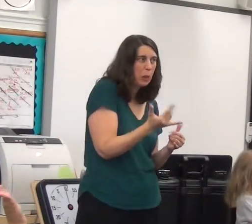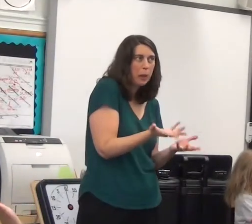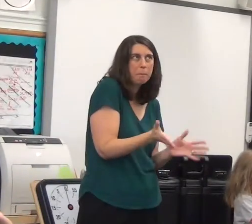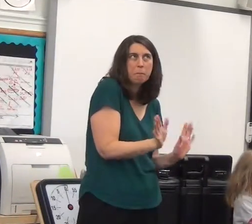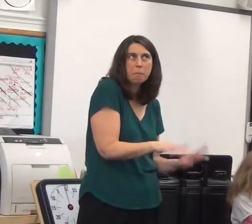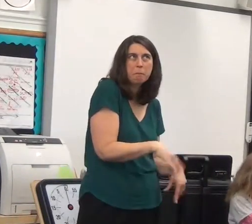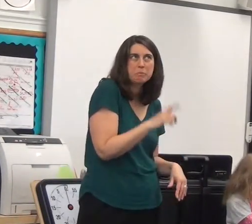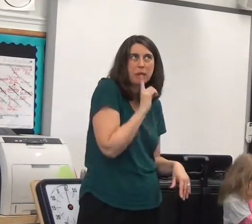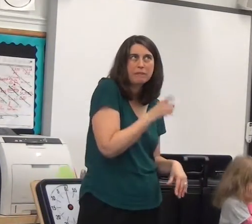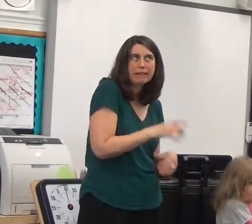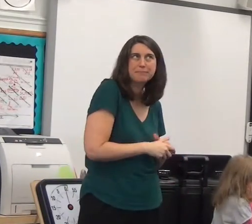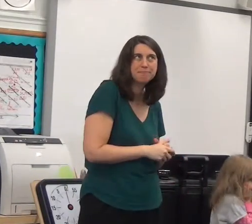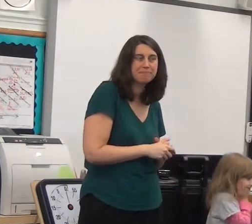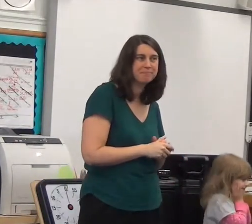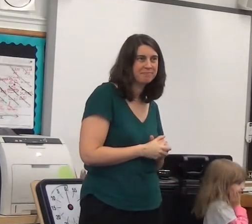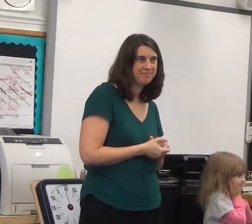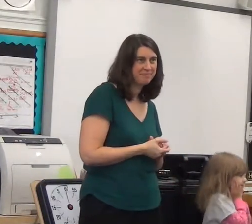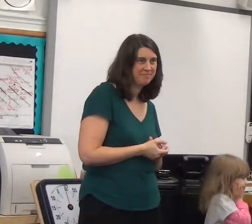purely coincidental.